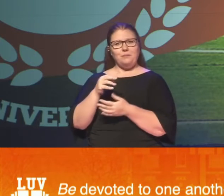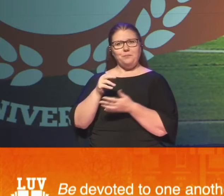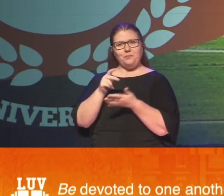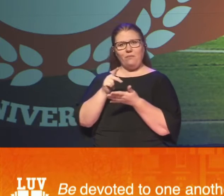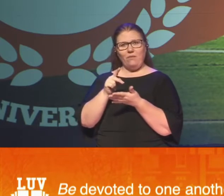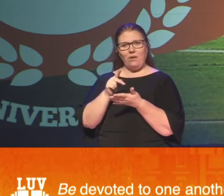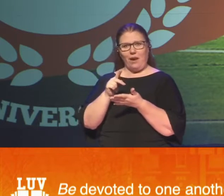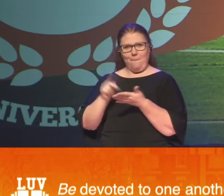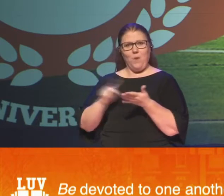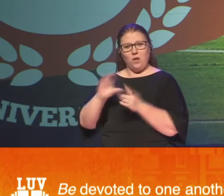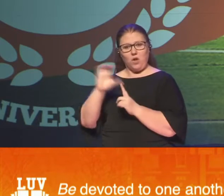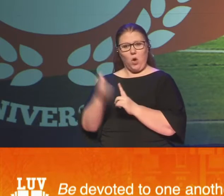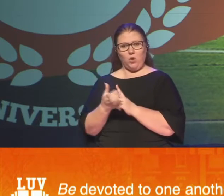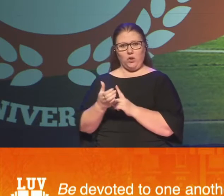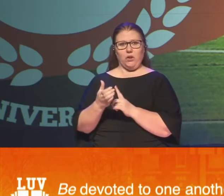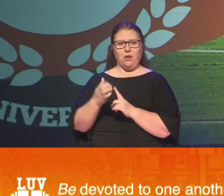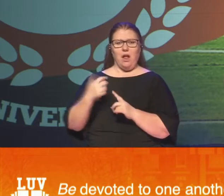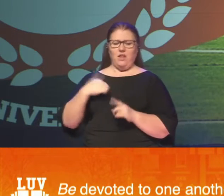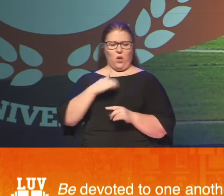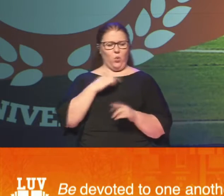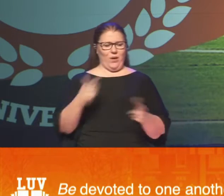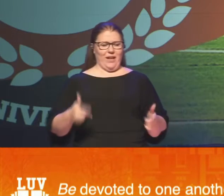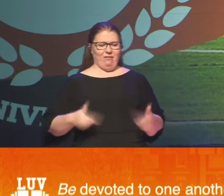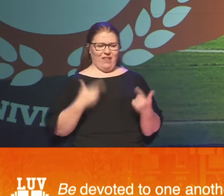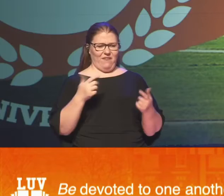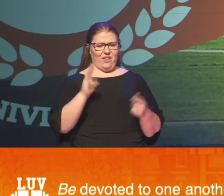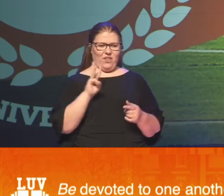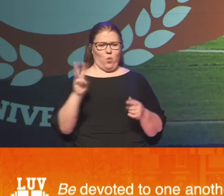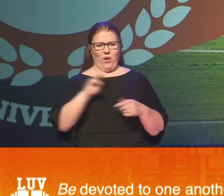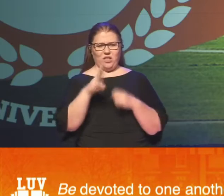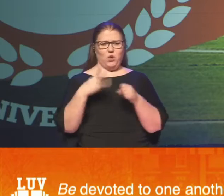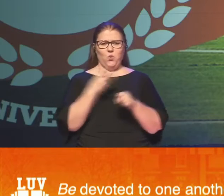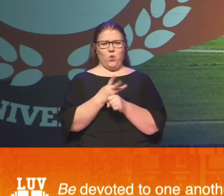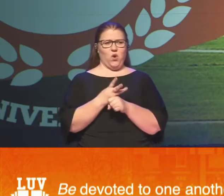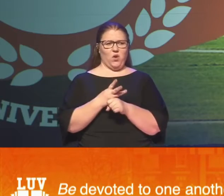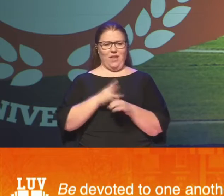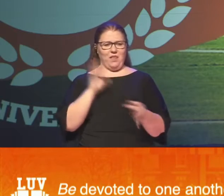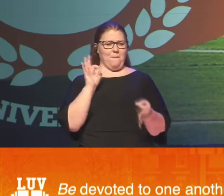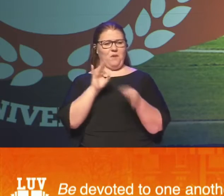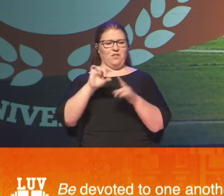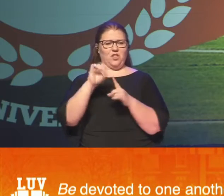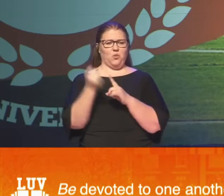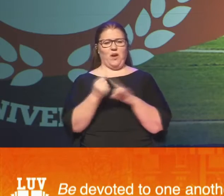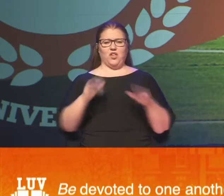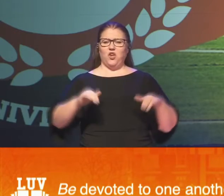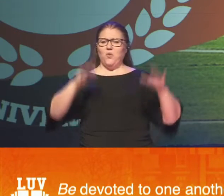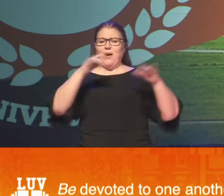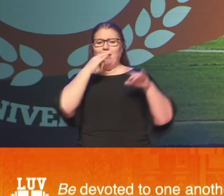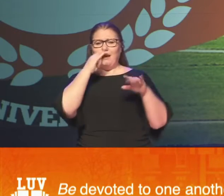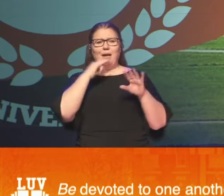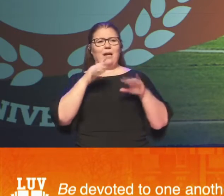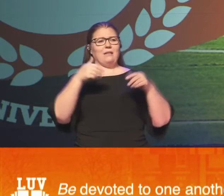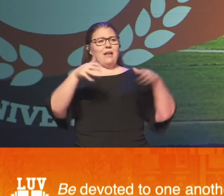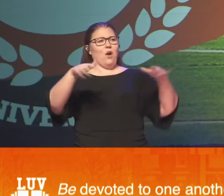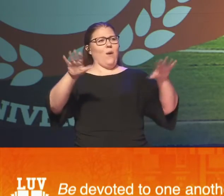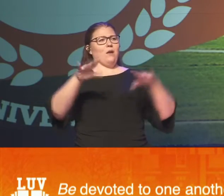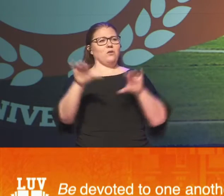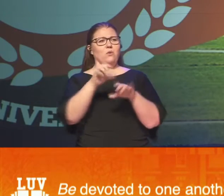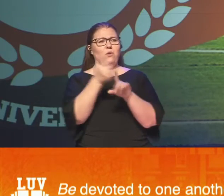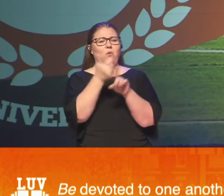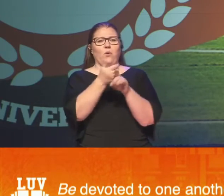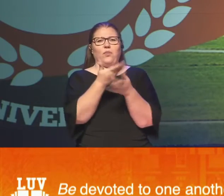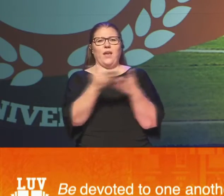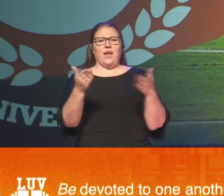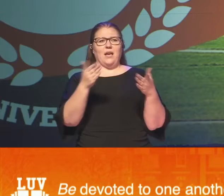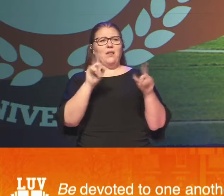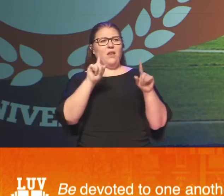really even translates bigger because we live in this Western world where it's like the ideal is you raise your children and they go off and do their own thing. And the greatest measure of success is